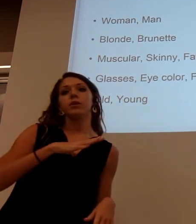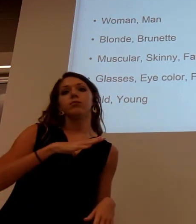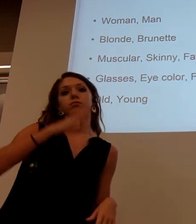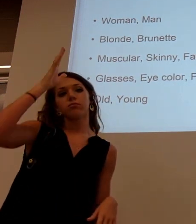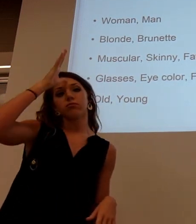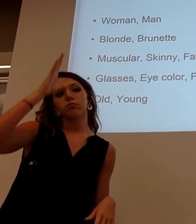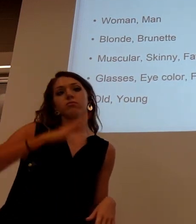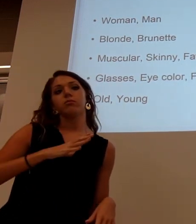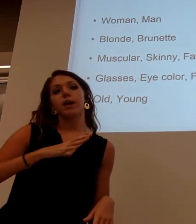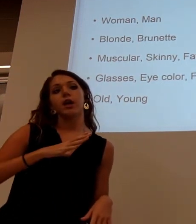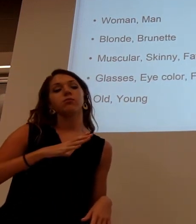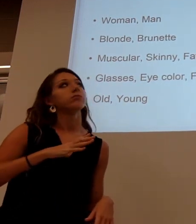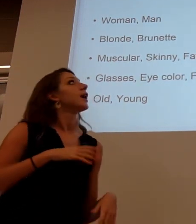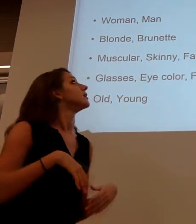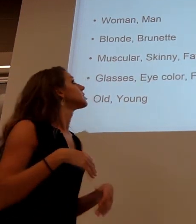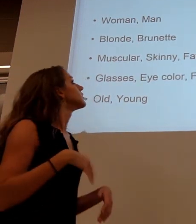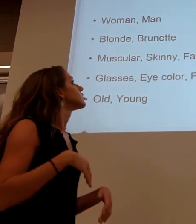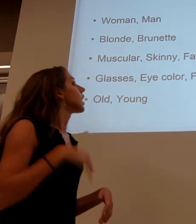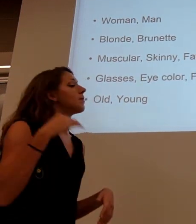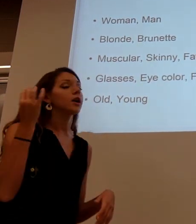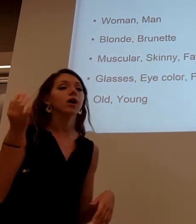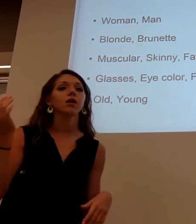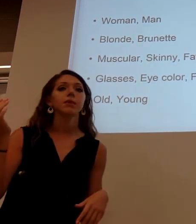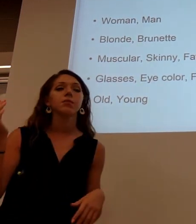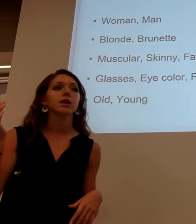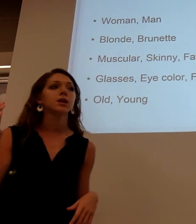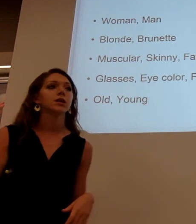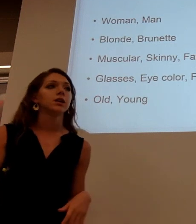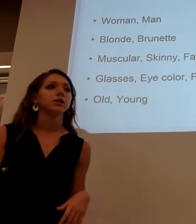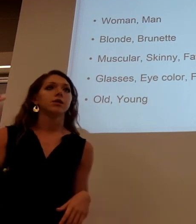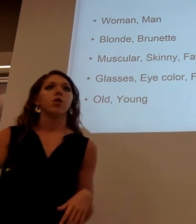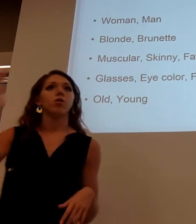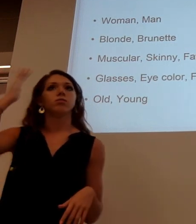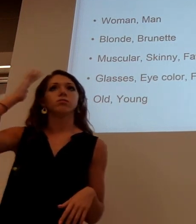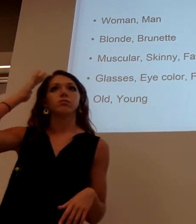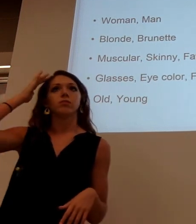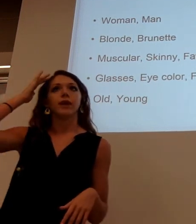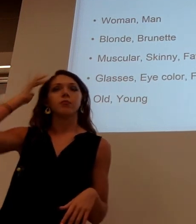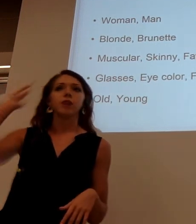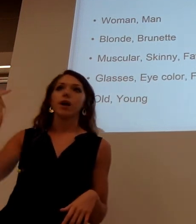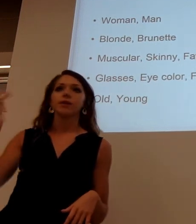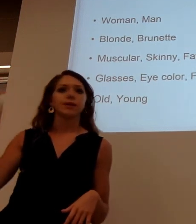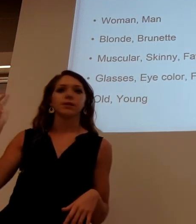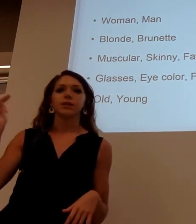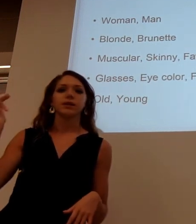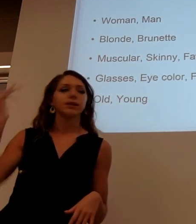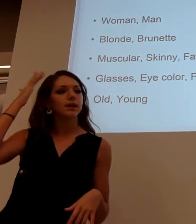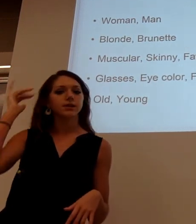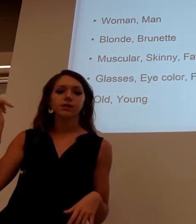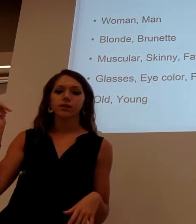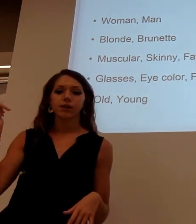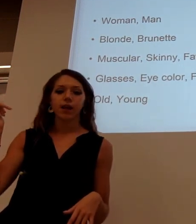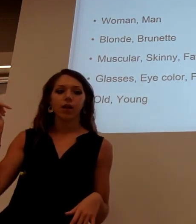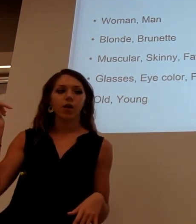woman, man. And he's going to describe hair color maybe. So like blonde is like sometimes like this,